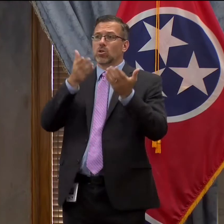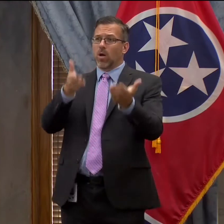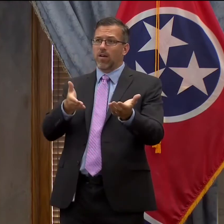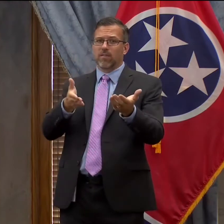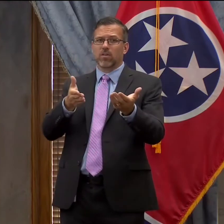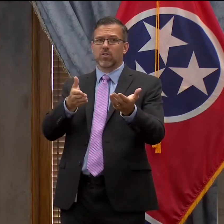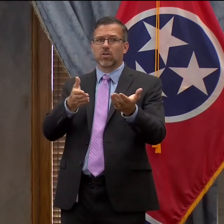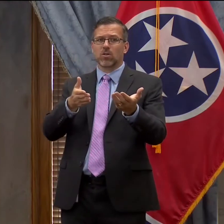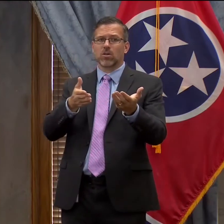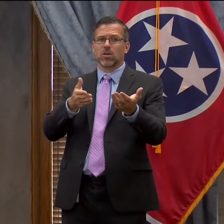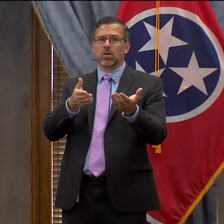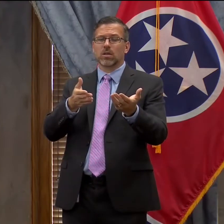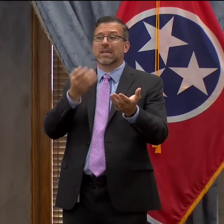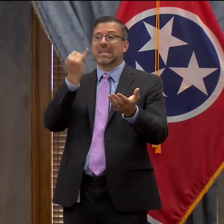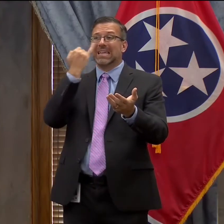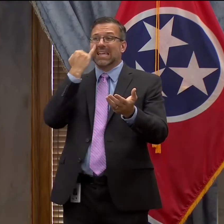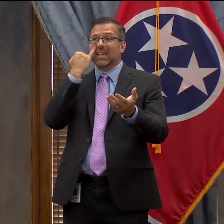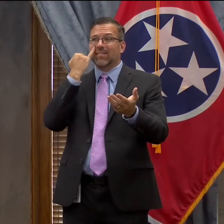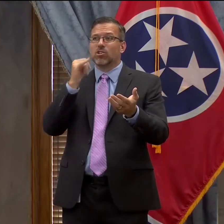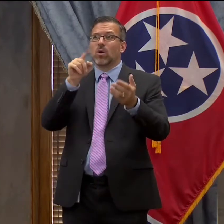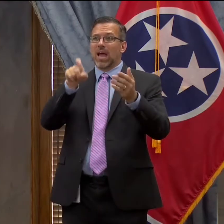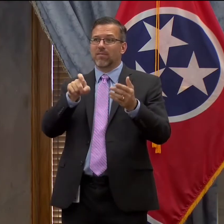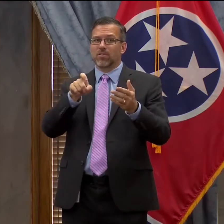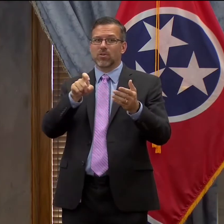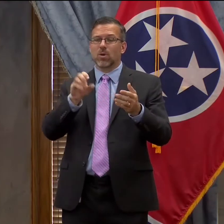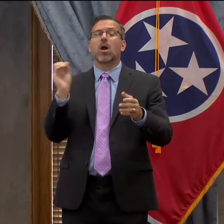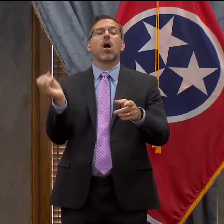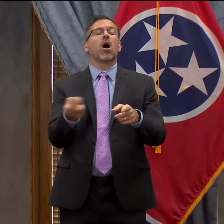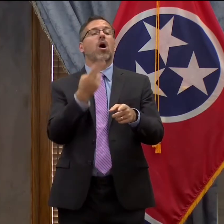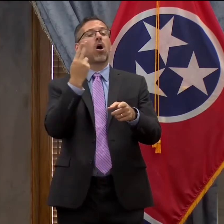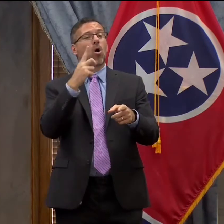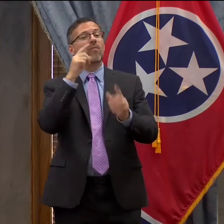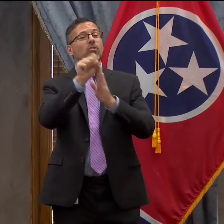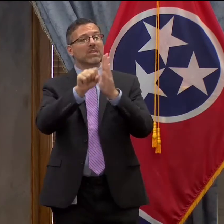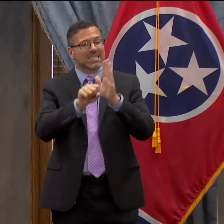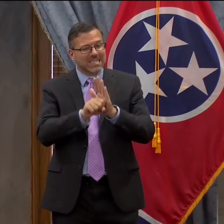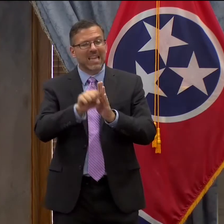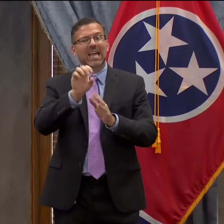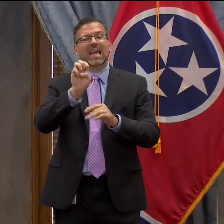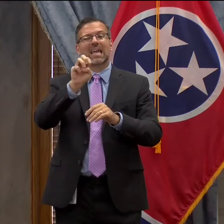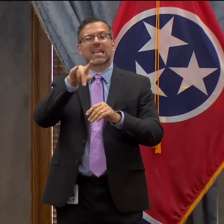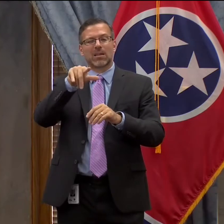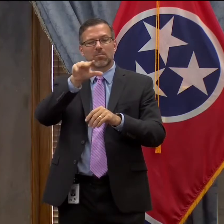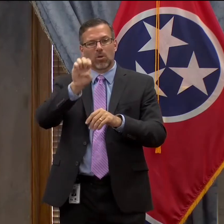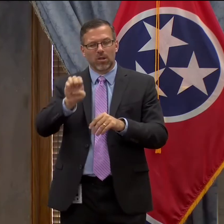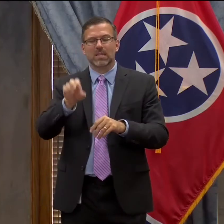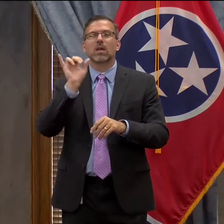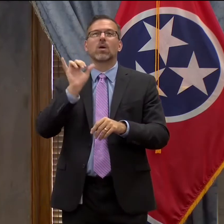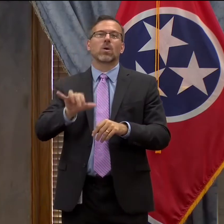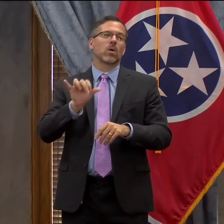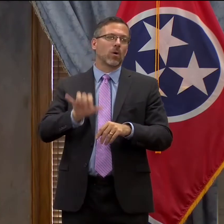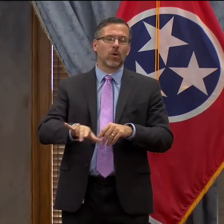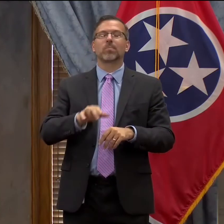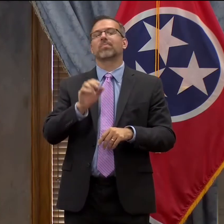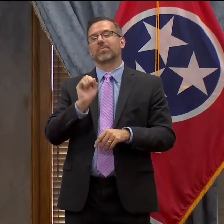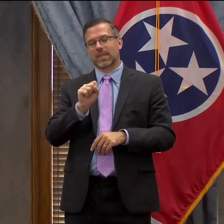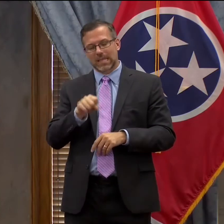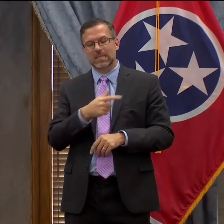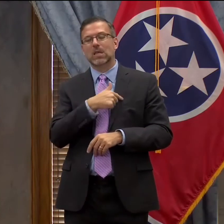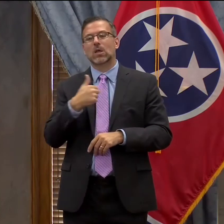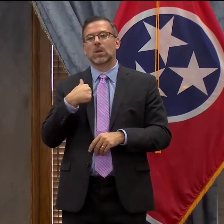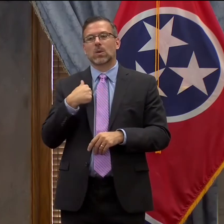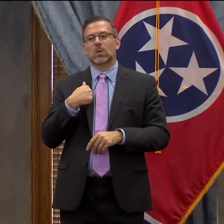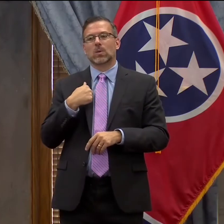buyout employees in case you needed to do something. For state employees, you're talking about employees. So